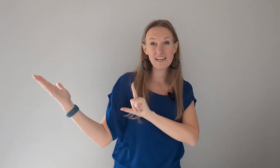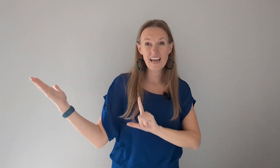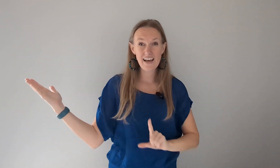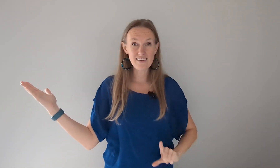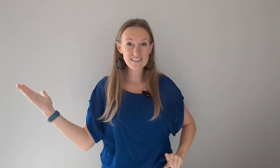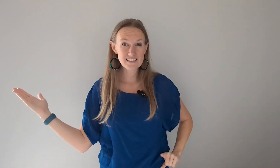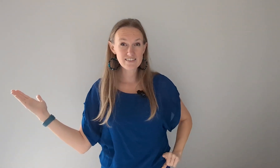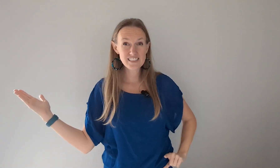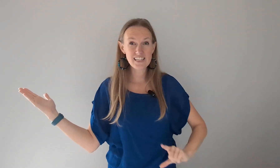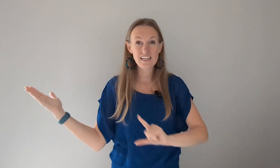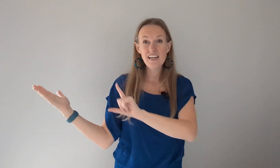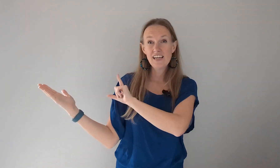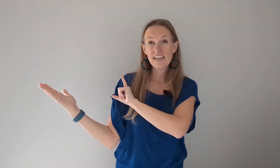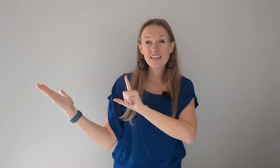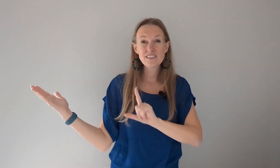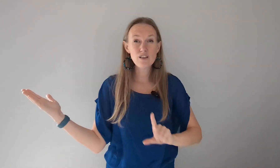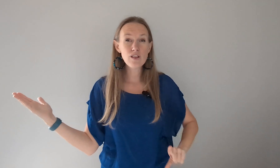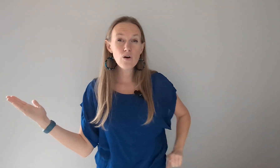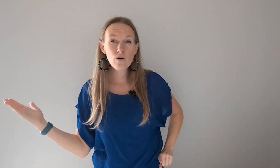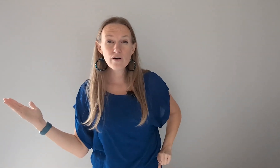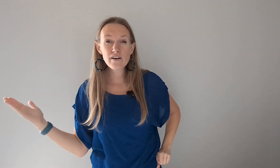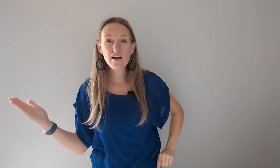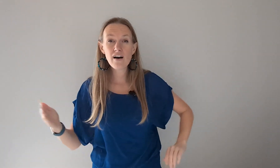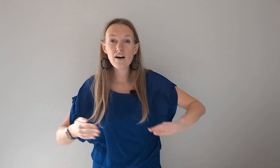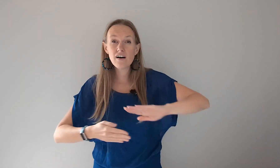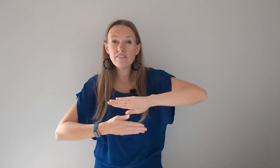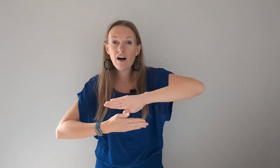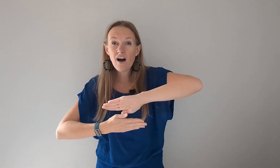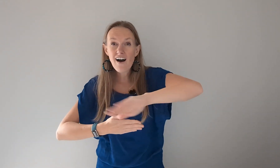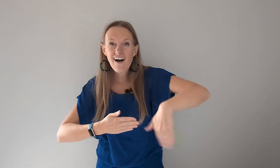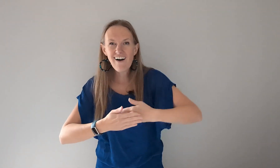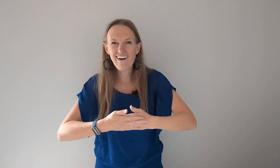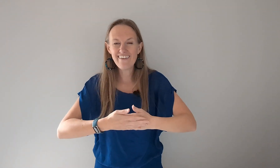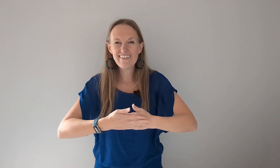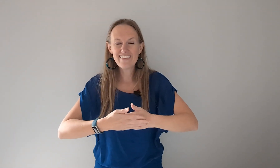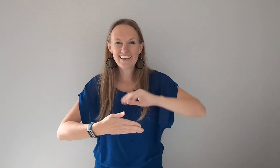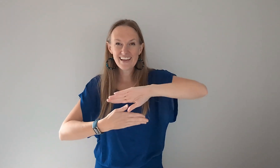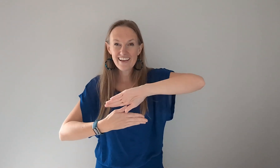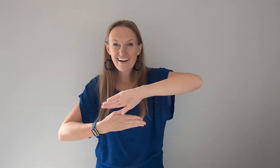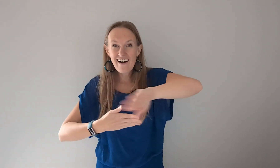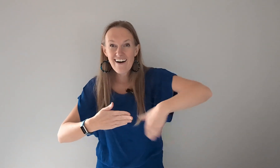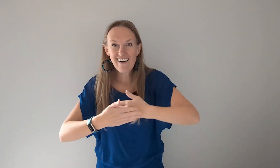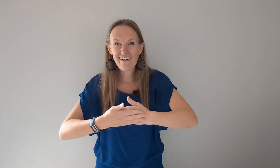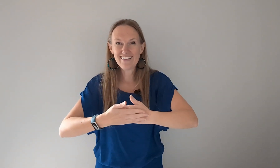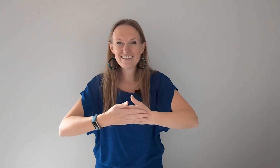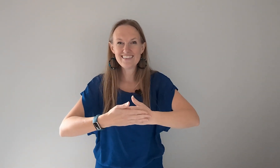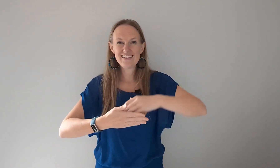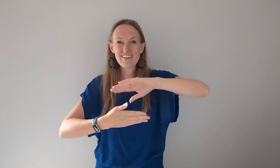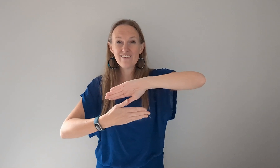an L instead of a C. He is Lord of all. Okay? All. Lord